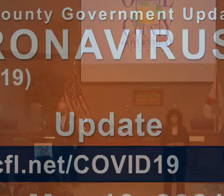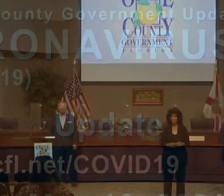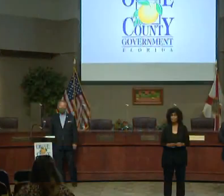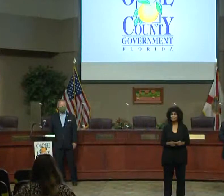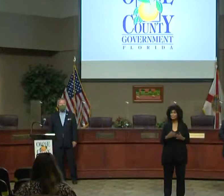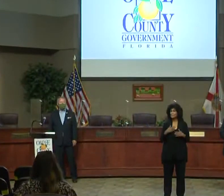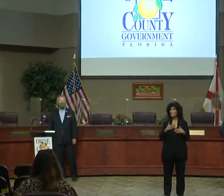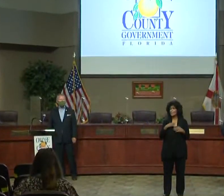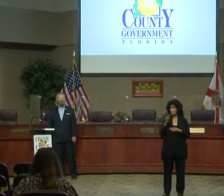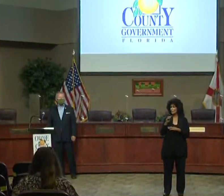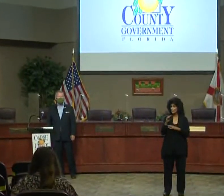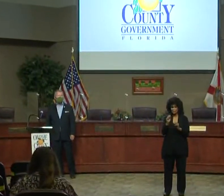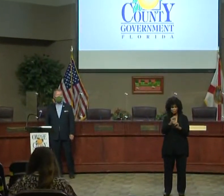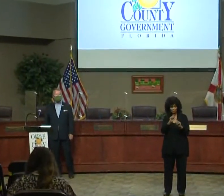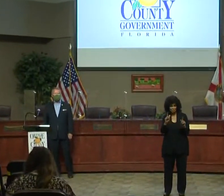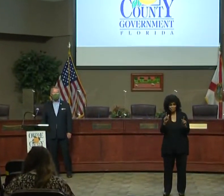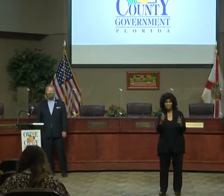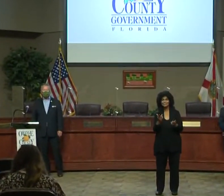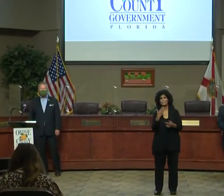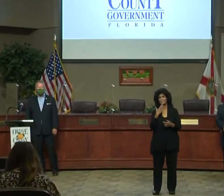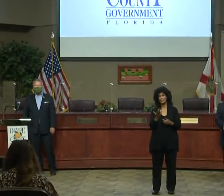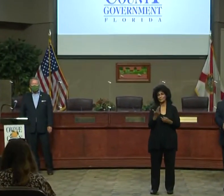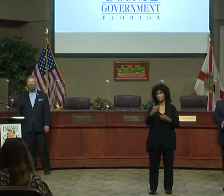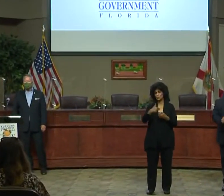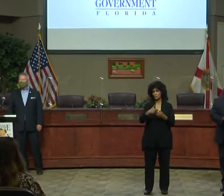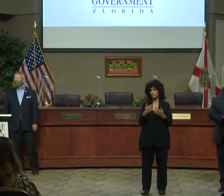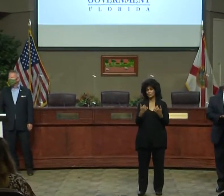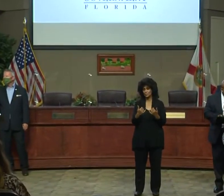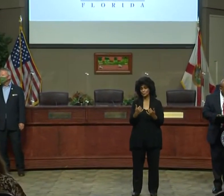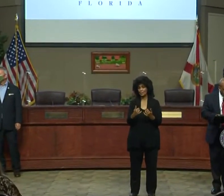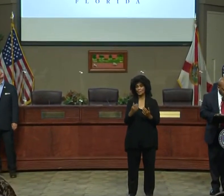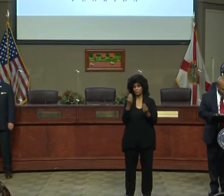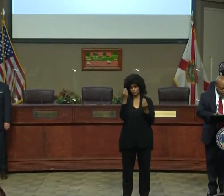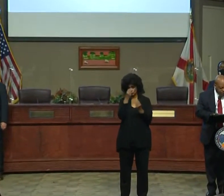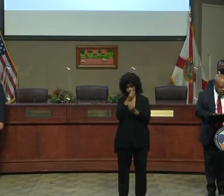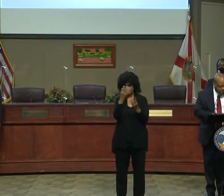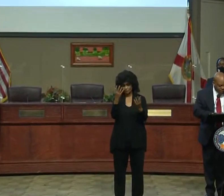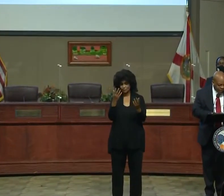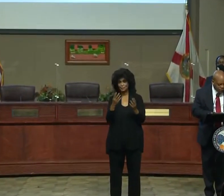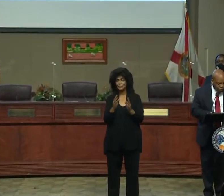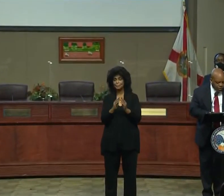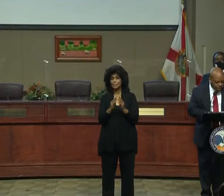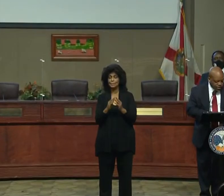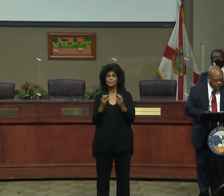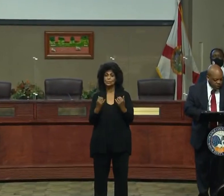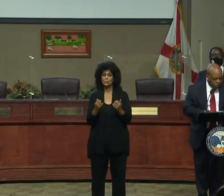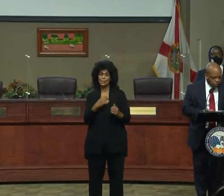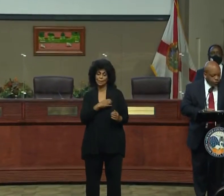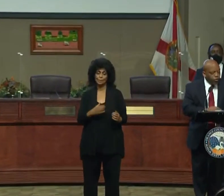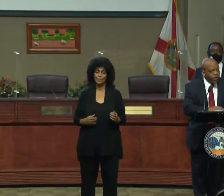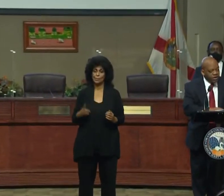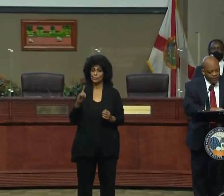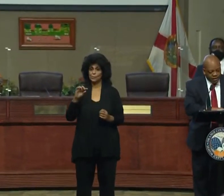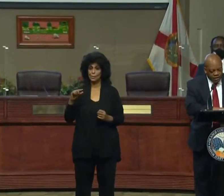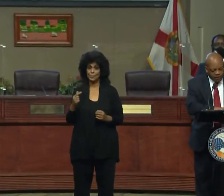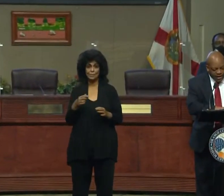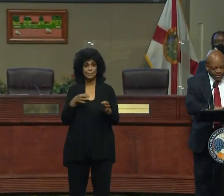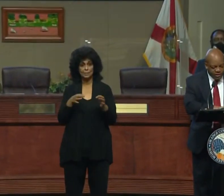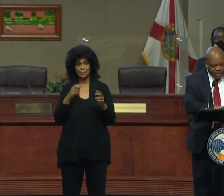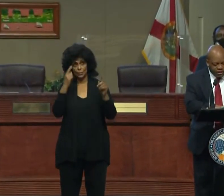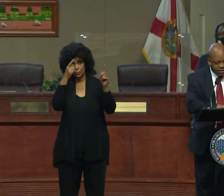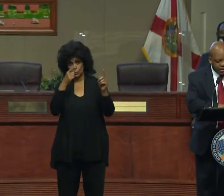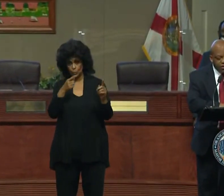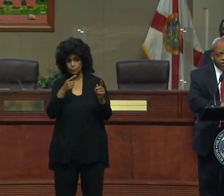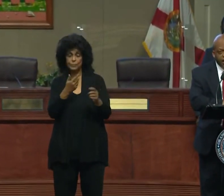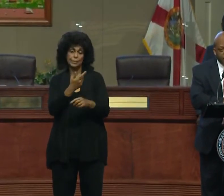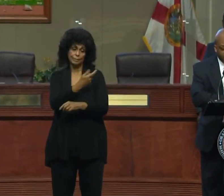And a happy Monday to everyone. Thanks so much for joining us on this press briefing. Today, Orange County Mayor Jerry L. Demings will discuss our goals for the week,